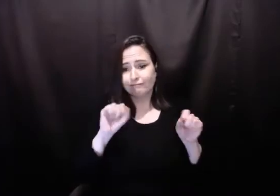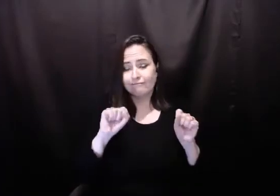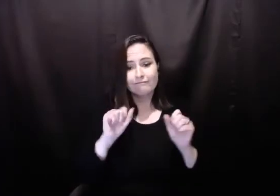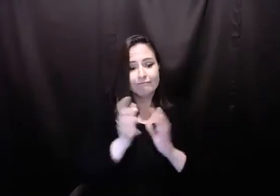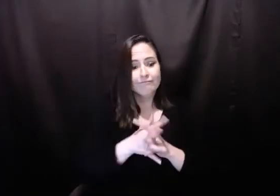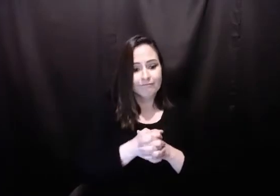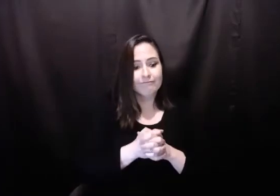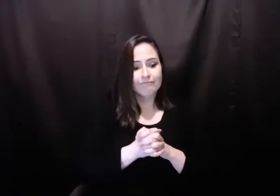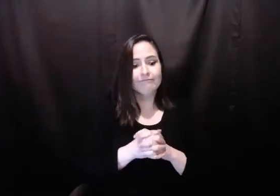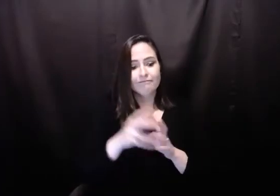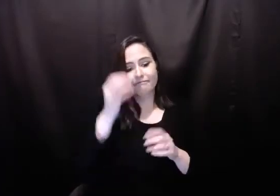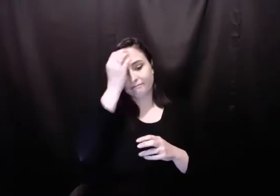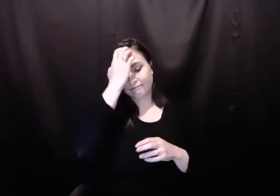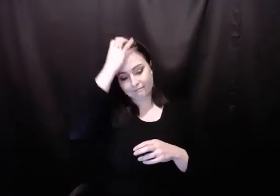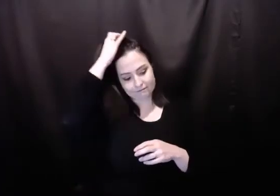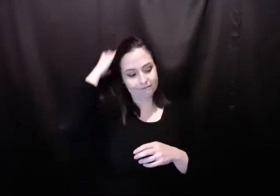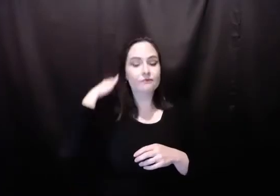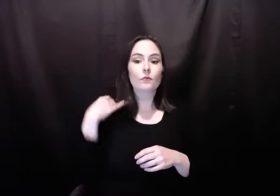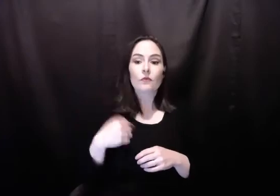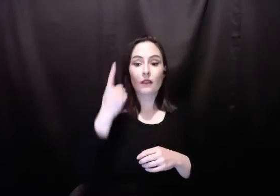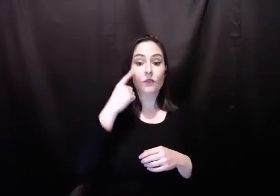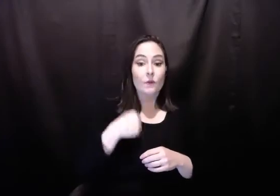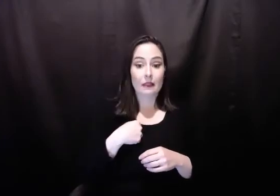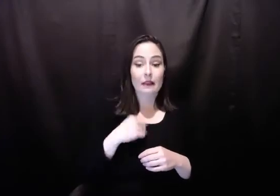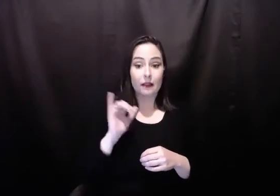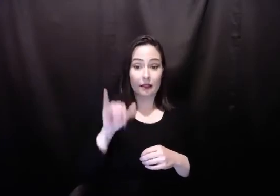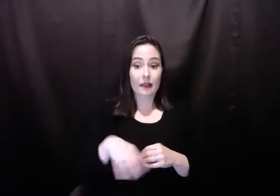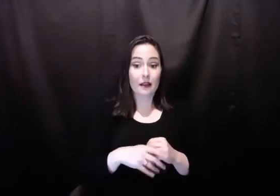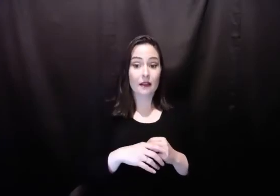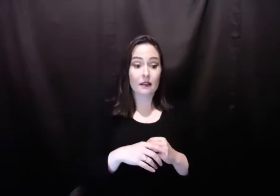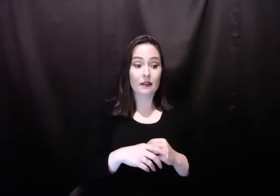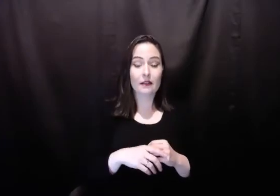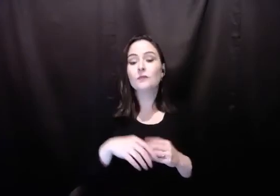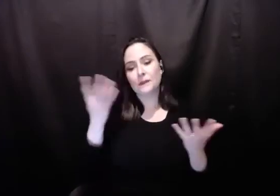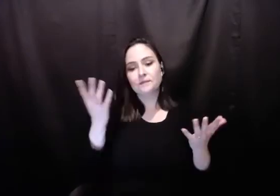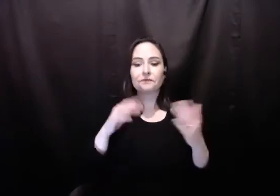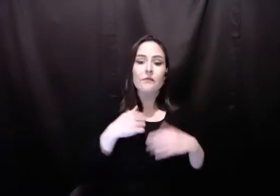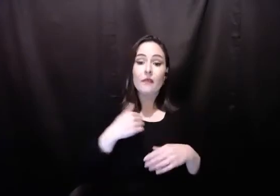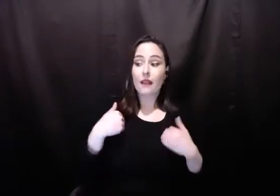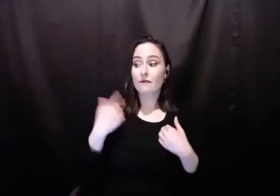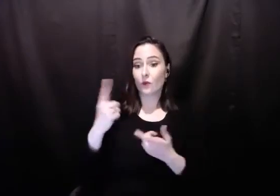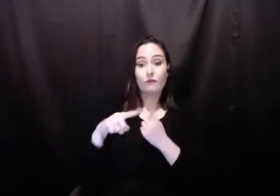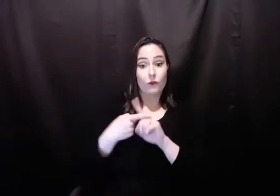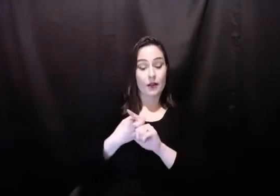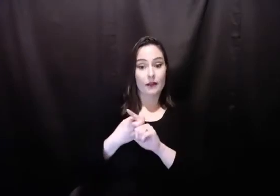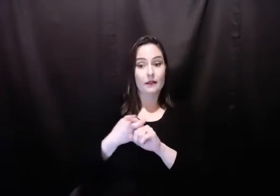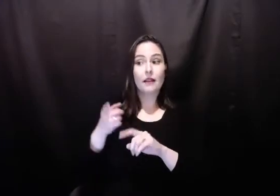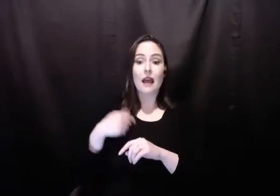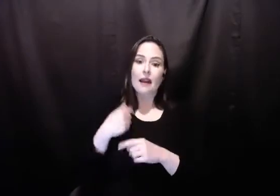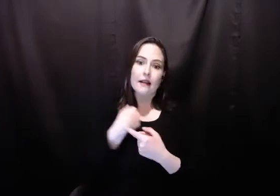says, and I say to people now, well, whose voice is that? When someone says I'm such a loser,